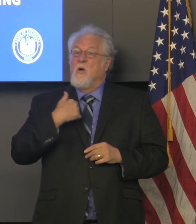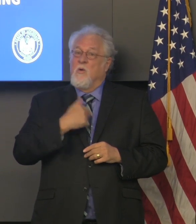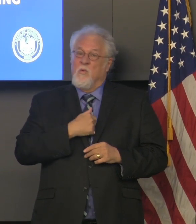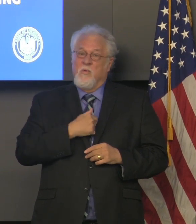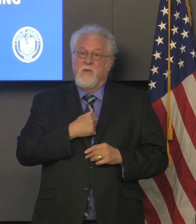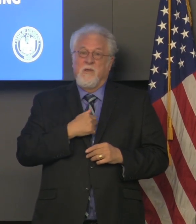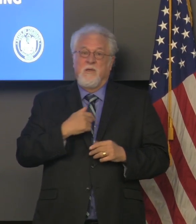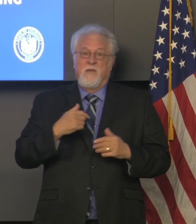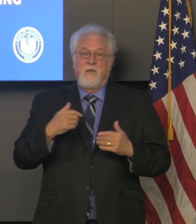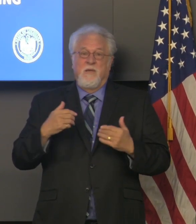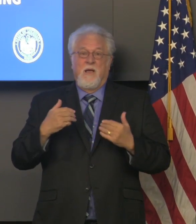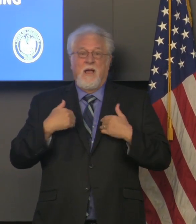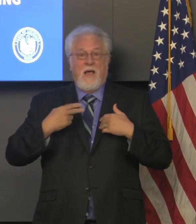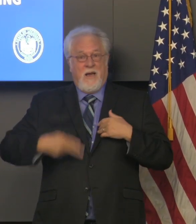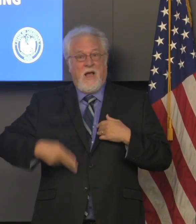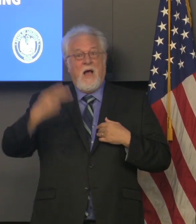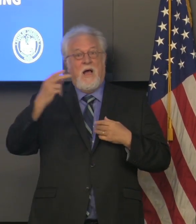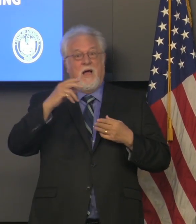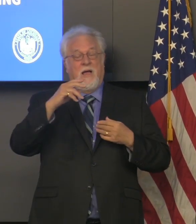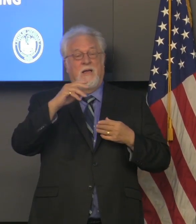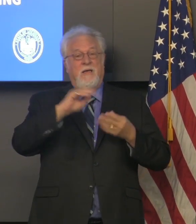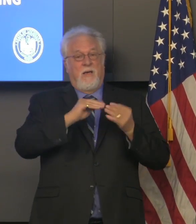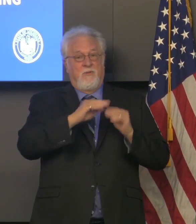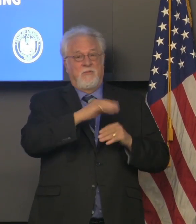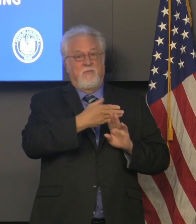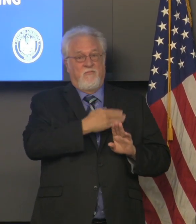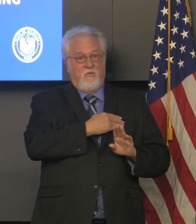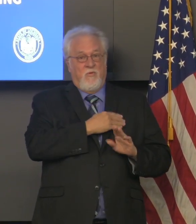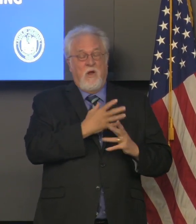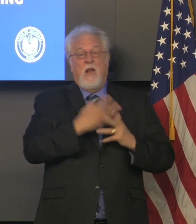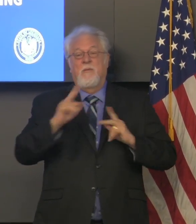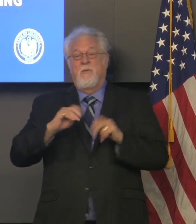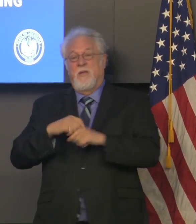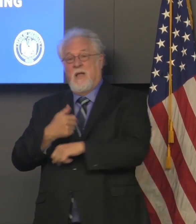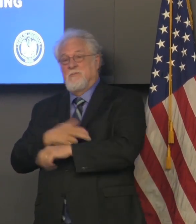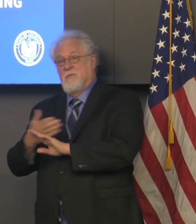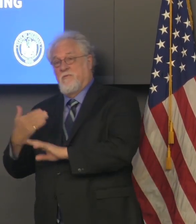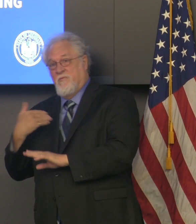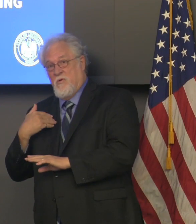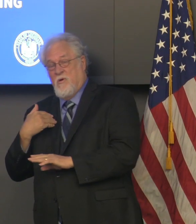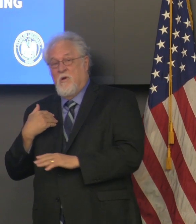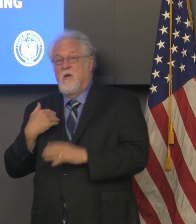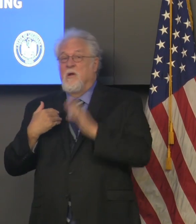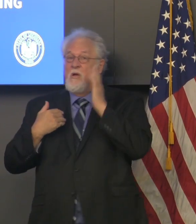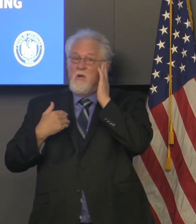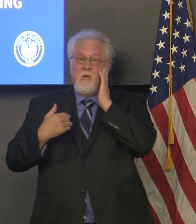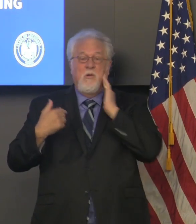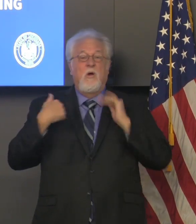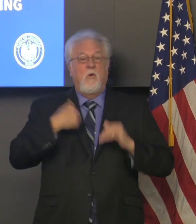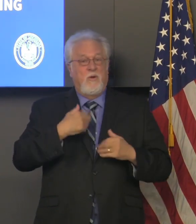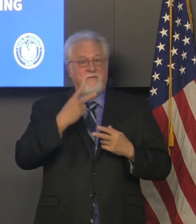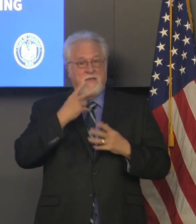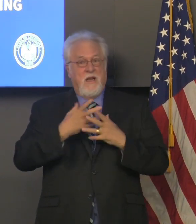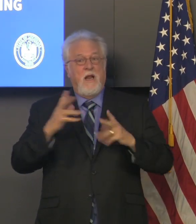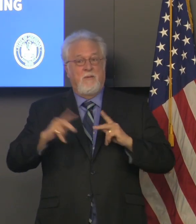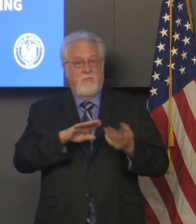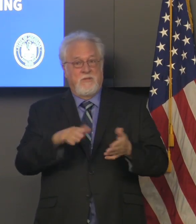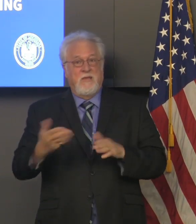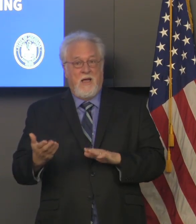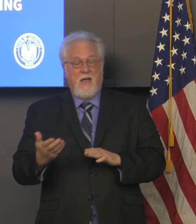had high case numbers before. We've had a lot of people in the hospital before, and unfortunately, we've seen an awful lot of people